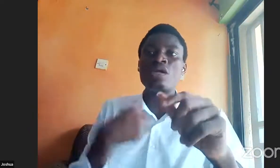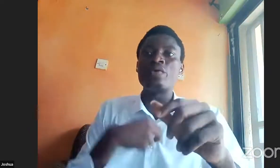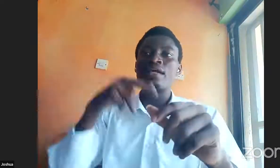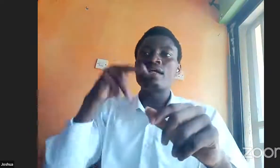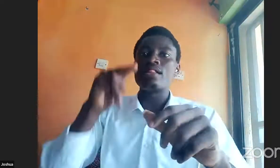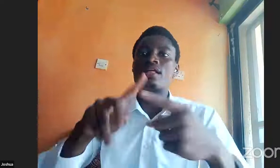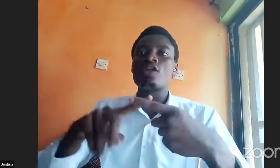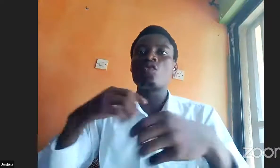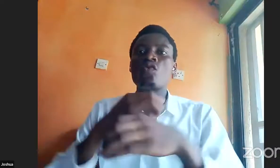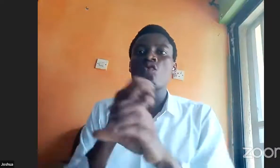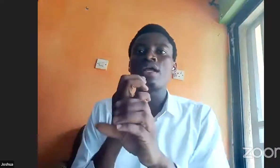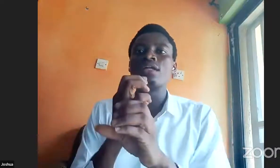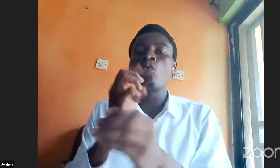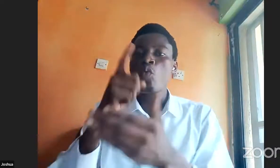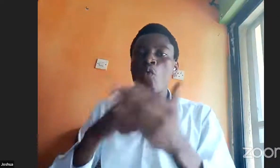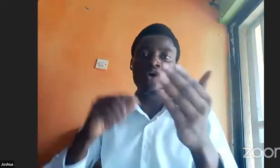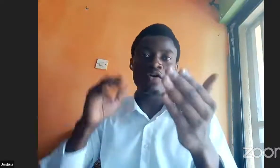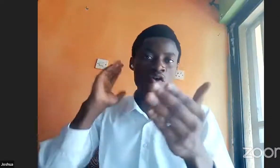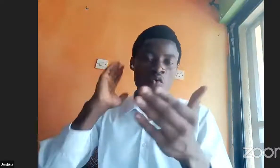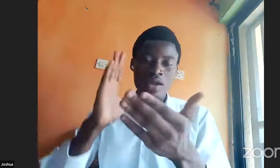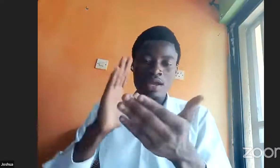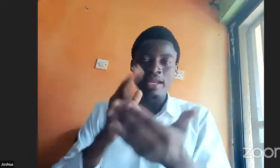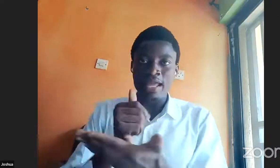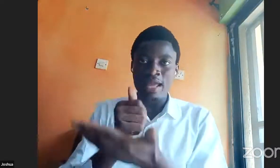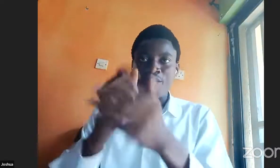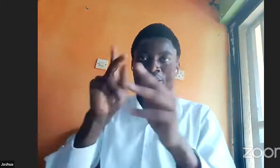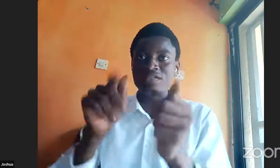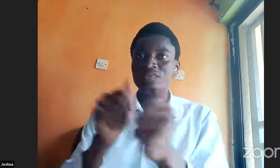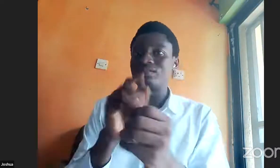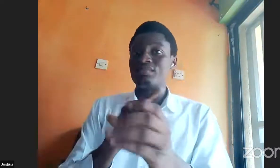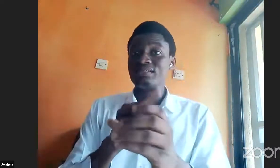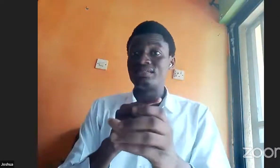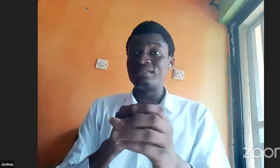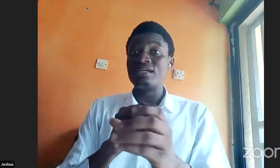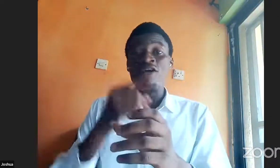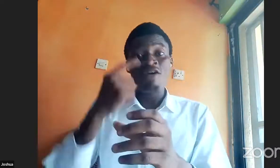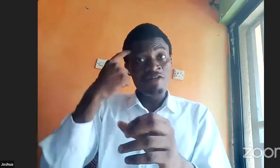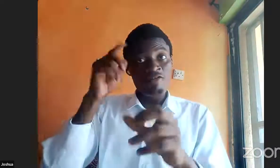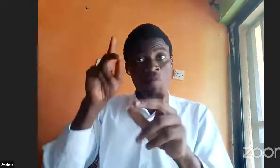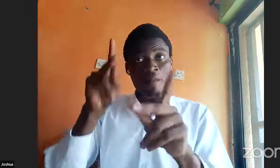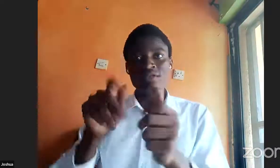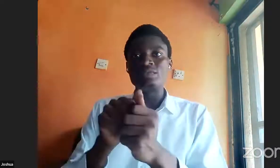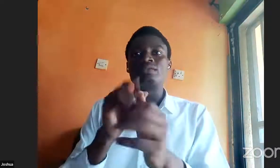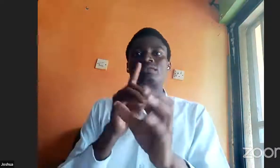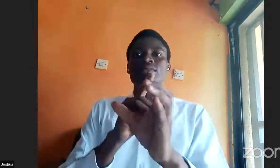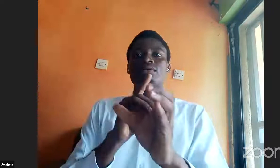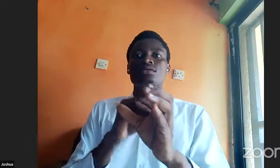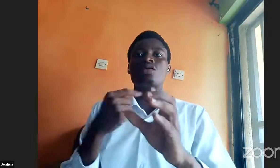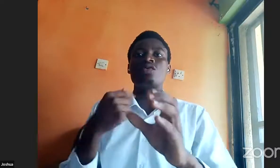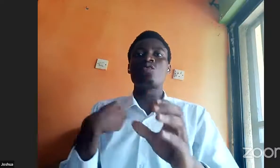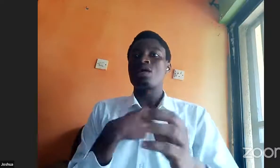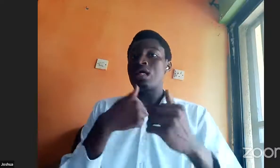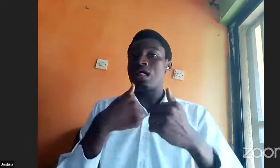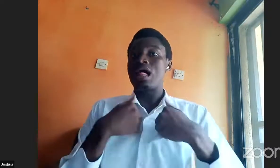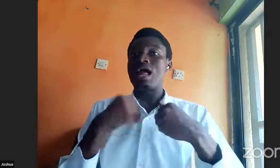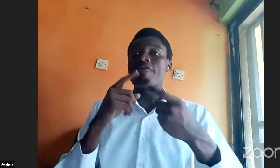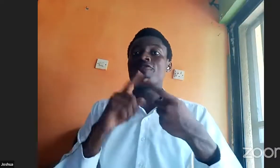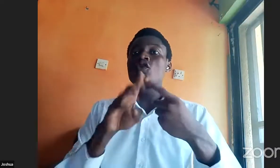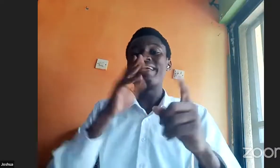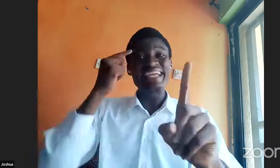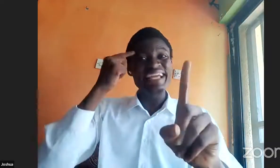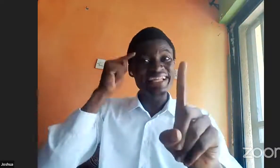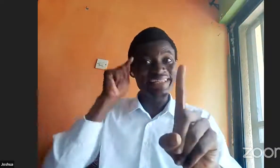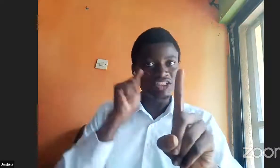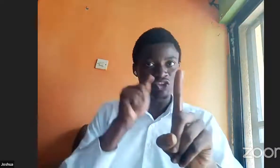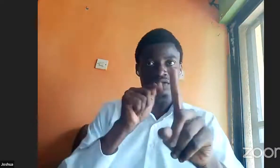not, particularly for person with disability. You have to be intentional about factoring their specialness into what you are designing. And you see,